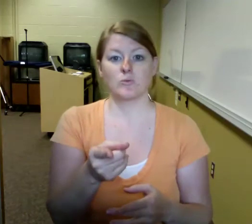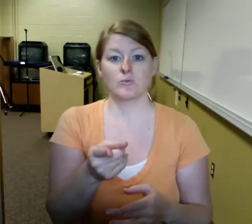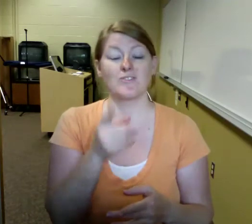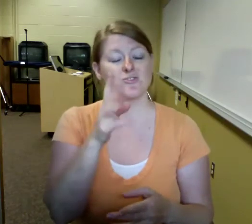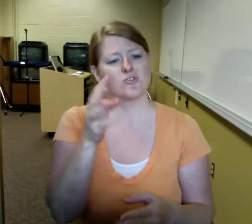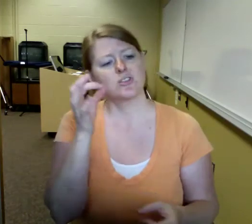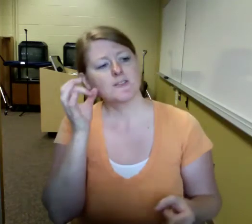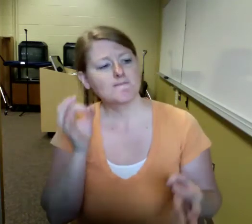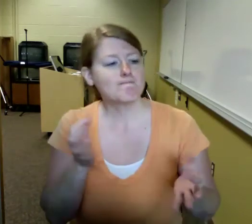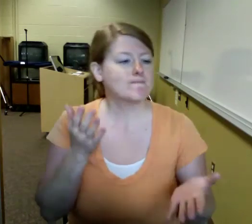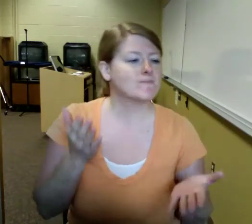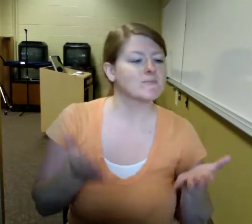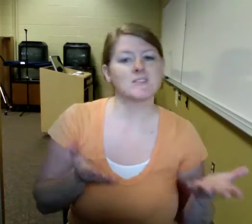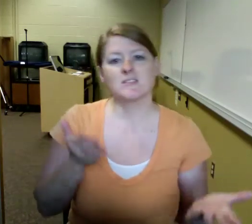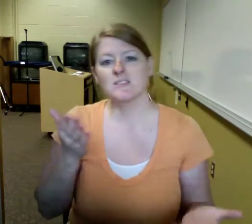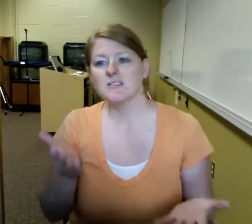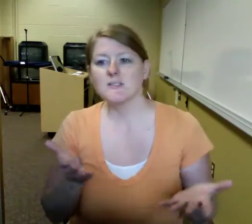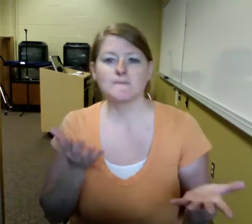weigh all the evidence in the case,